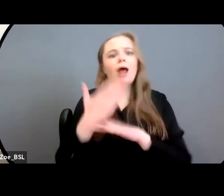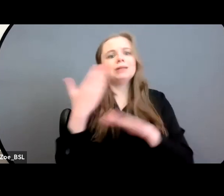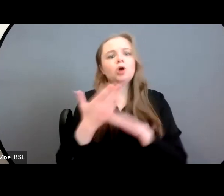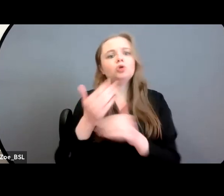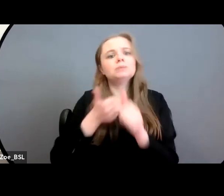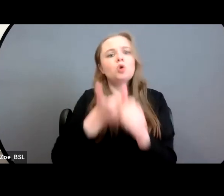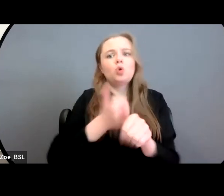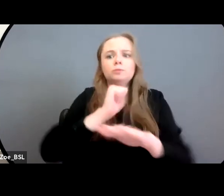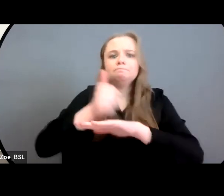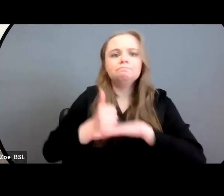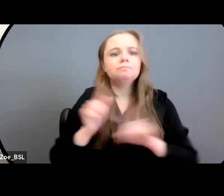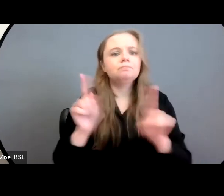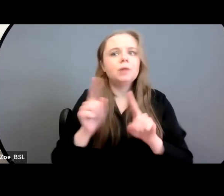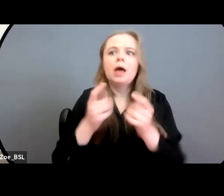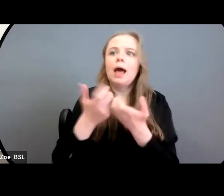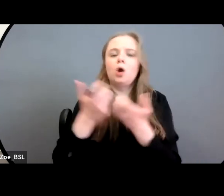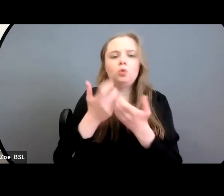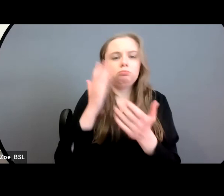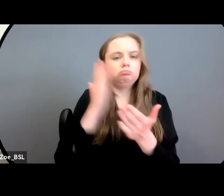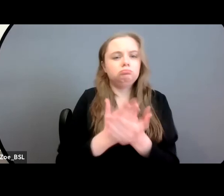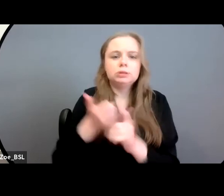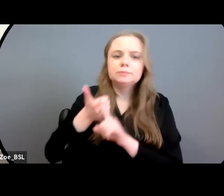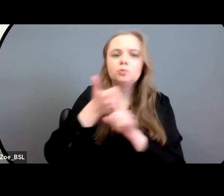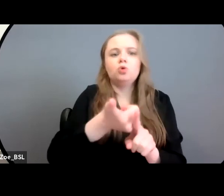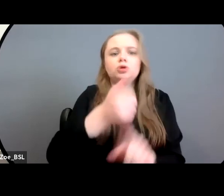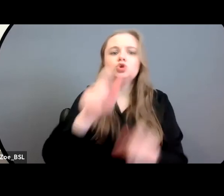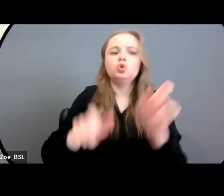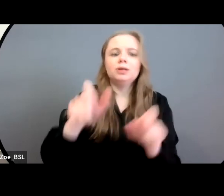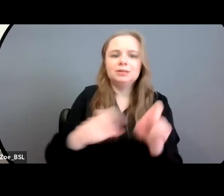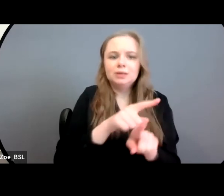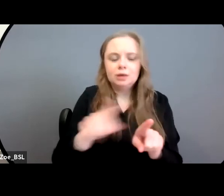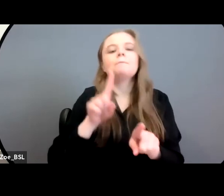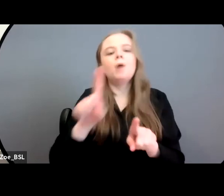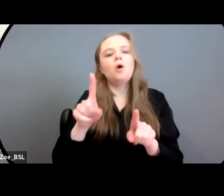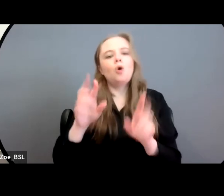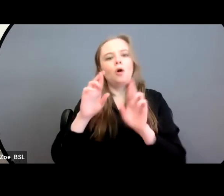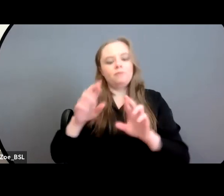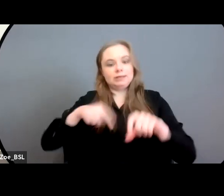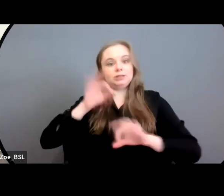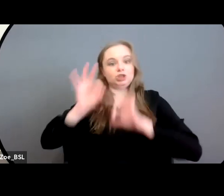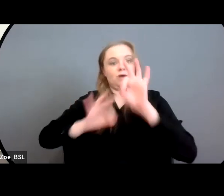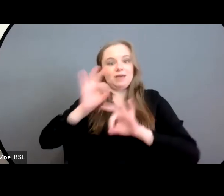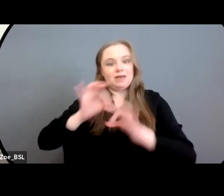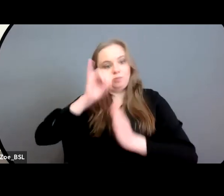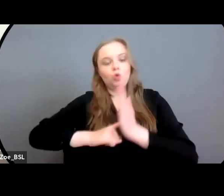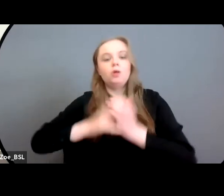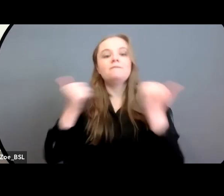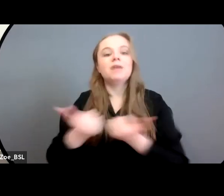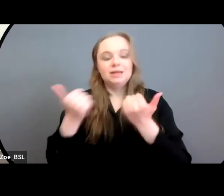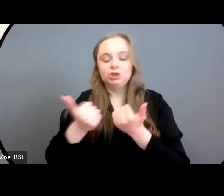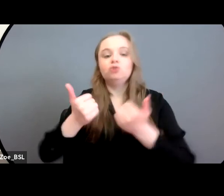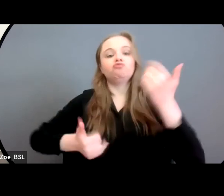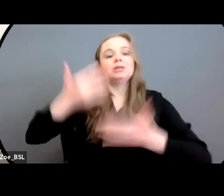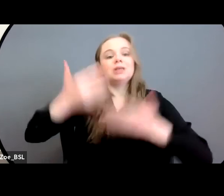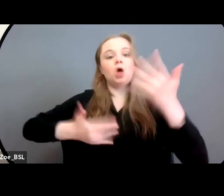to support students. But we just really hope that the results of this report get out into the public